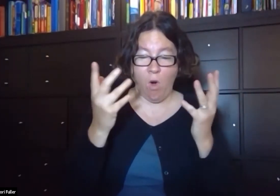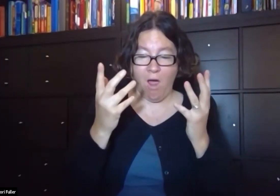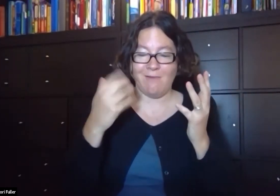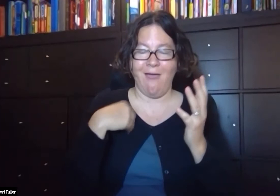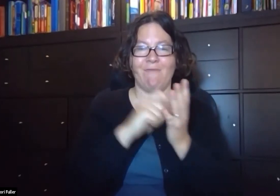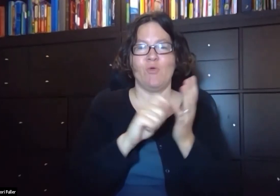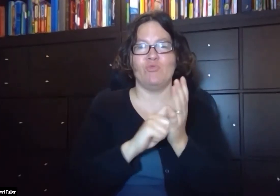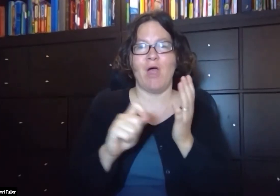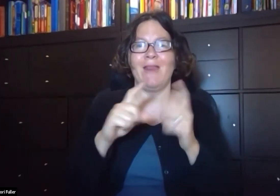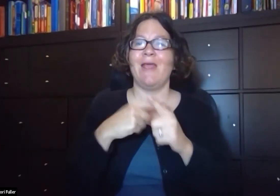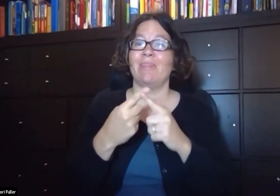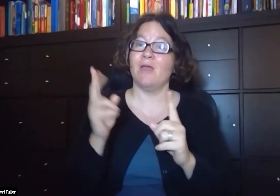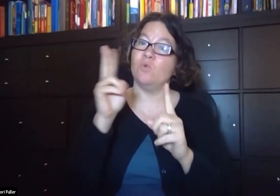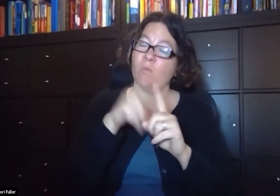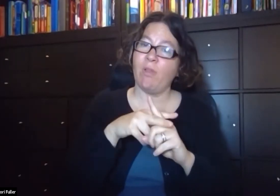Moses through God,